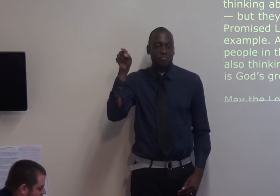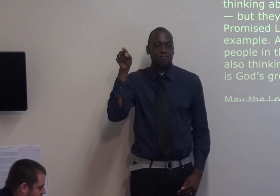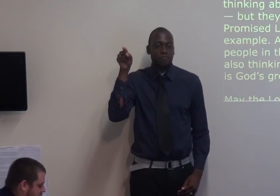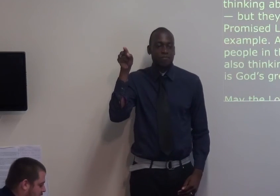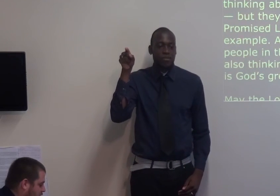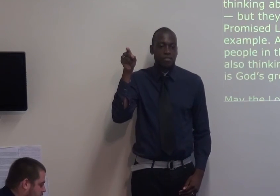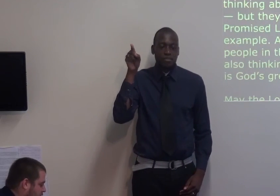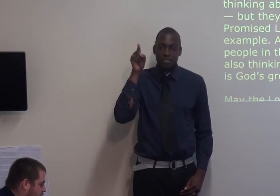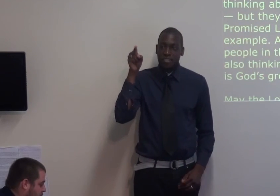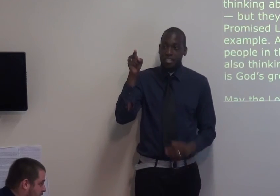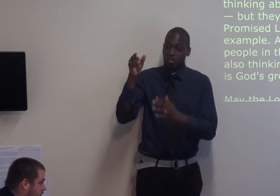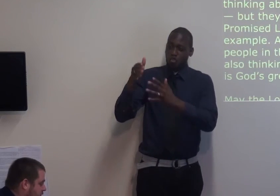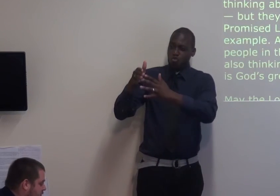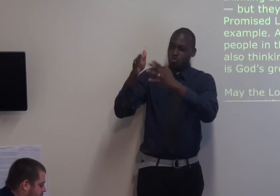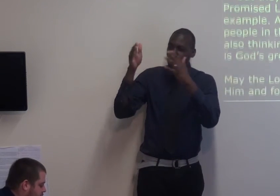That is God's great promise.